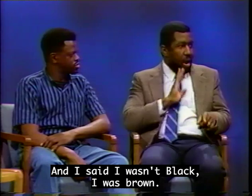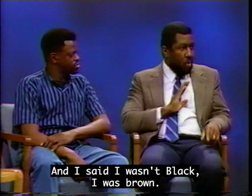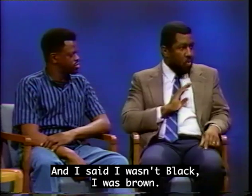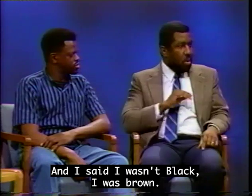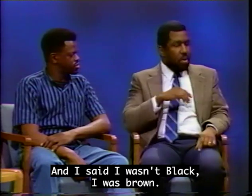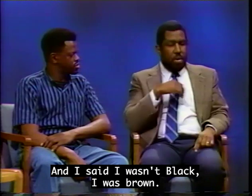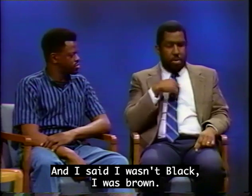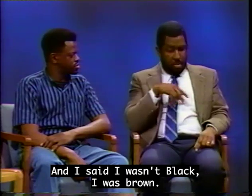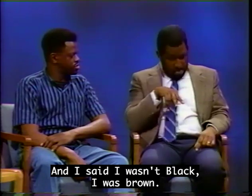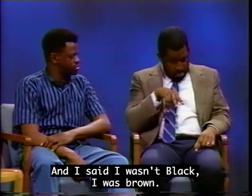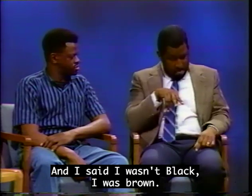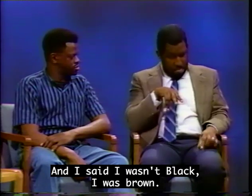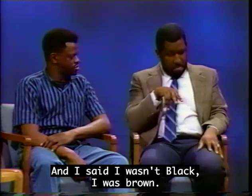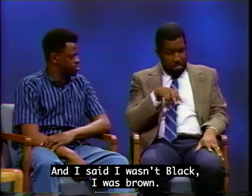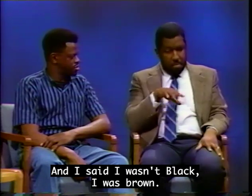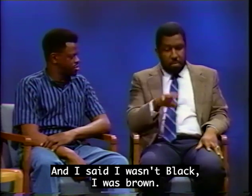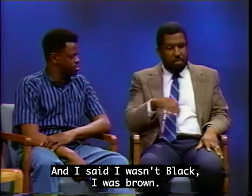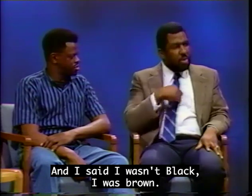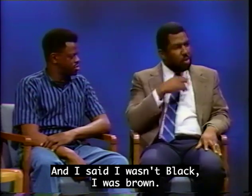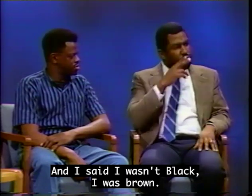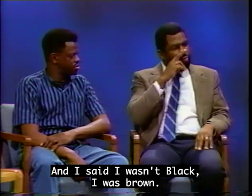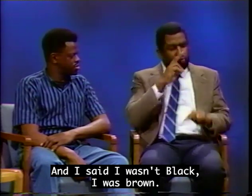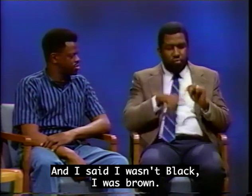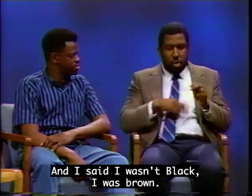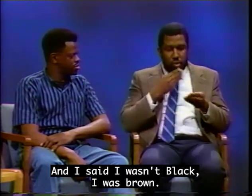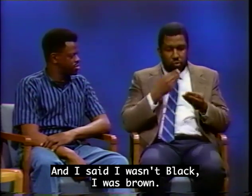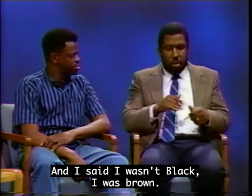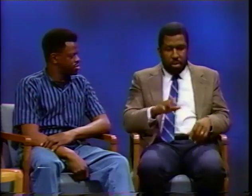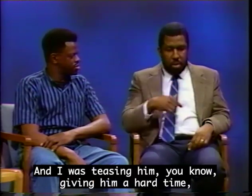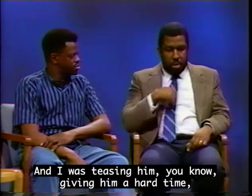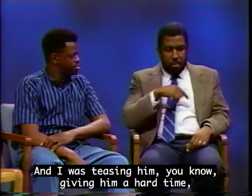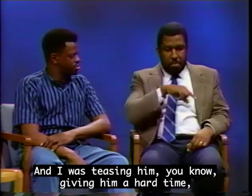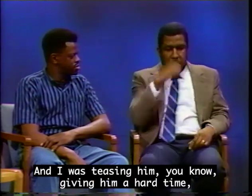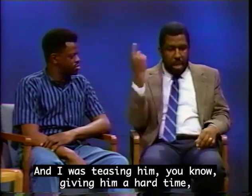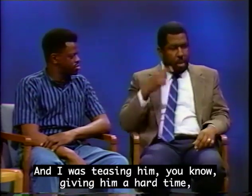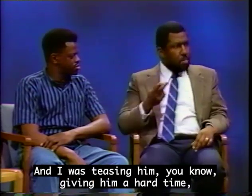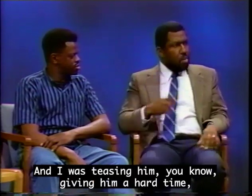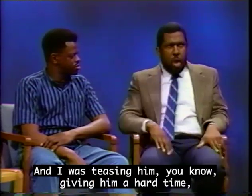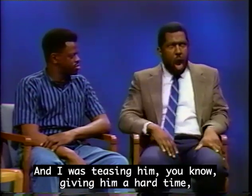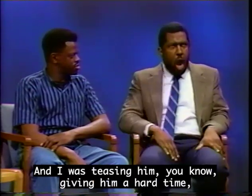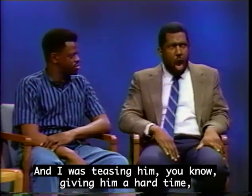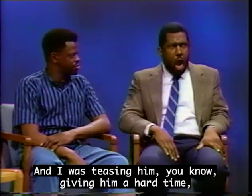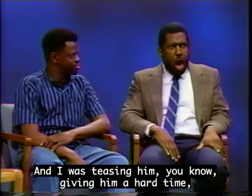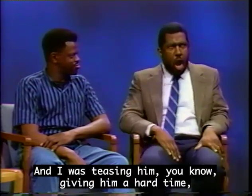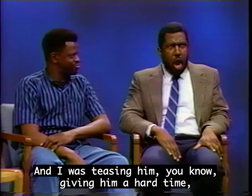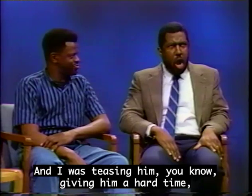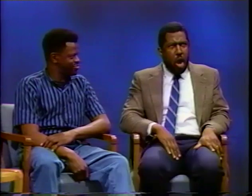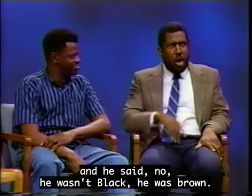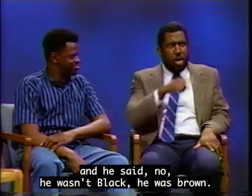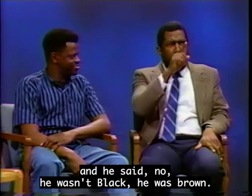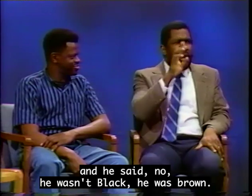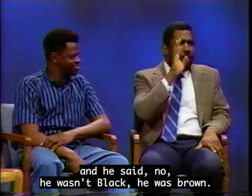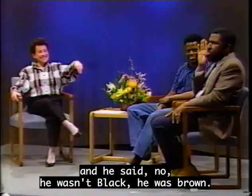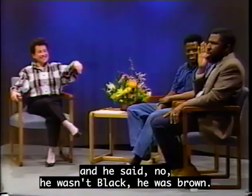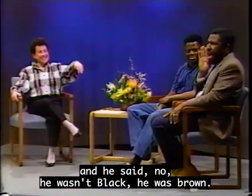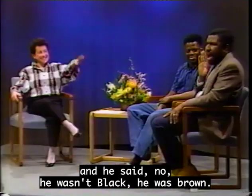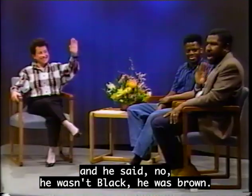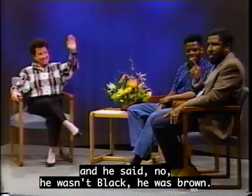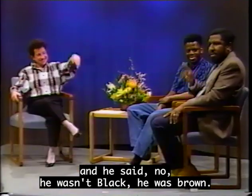I said I wasn't black, I was brown. And I was teasing him, you know, giving him a hard time. And he said, no, he wasn't black, he